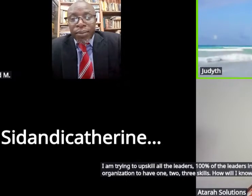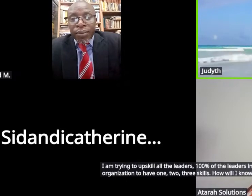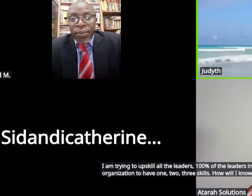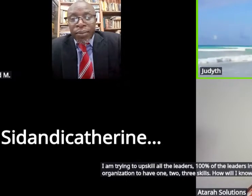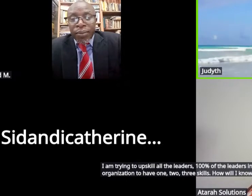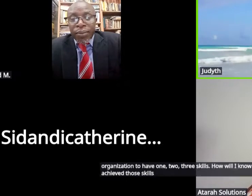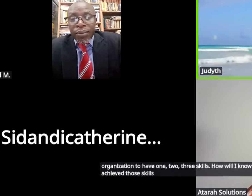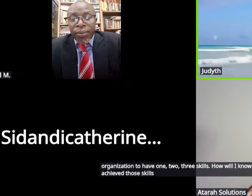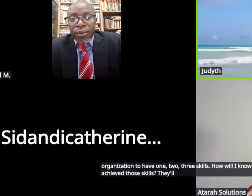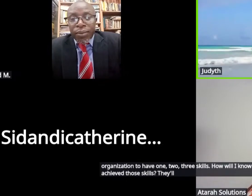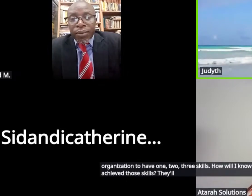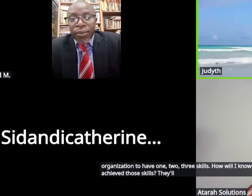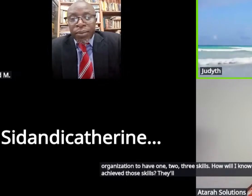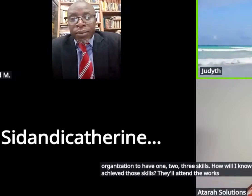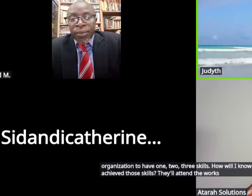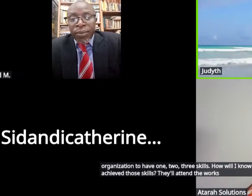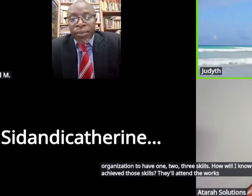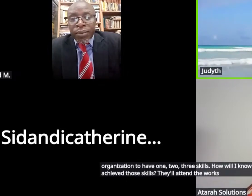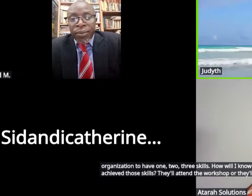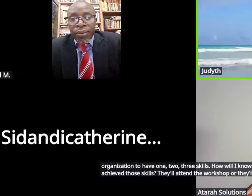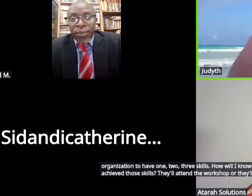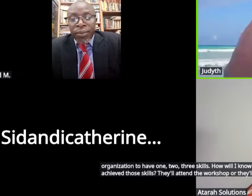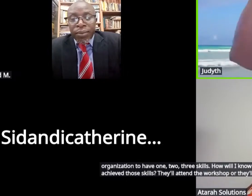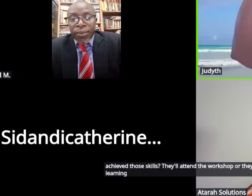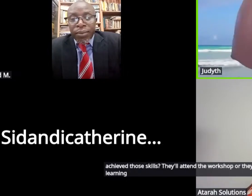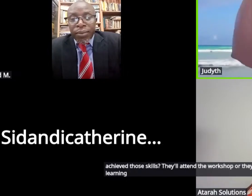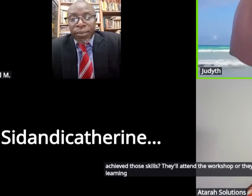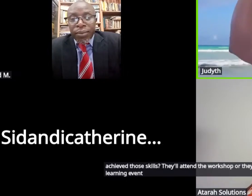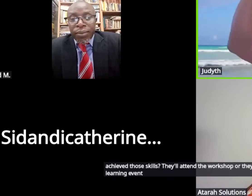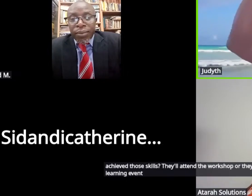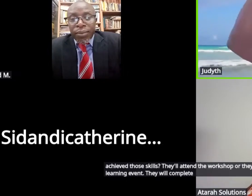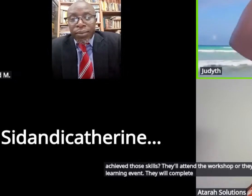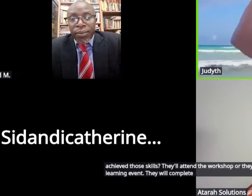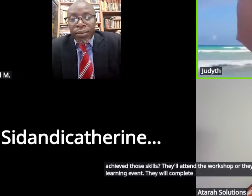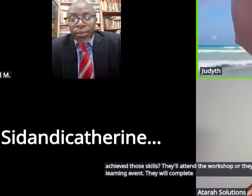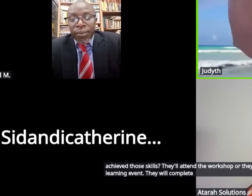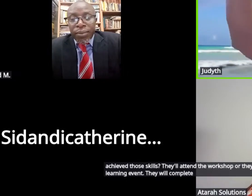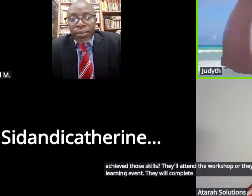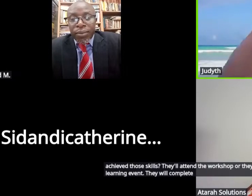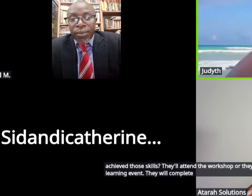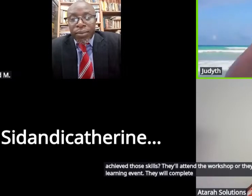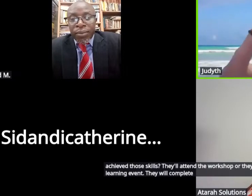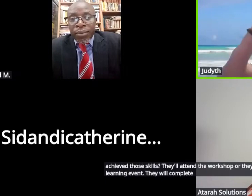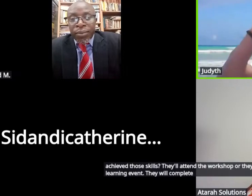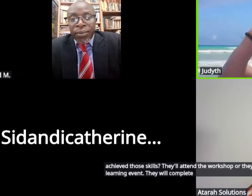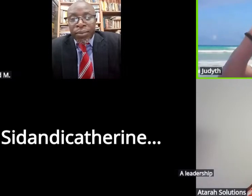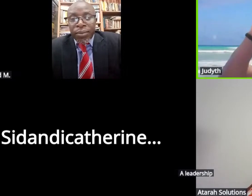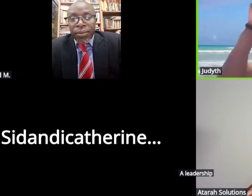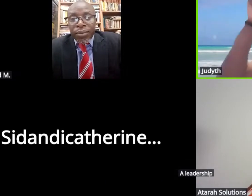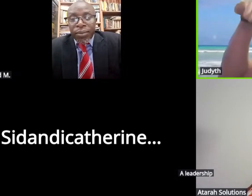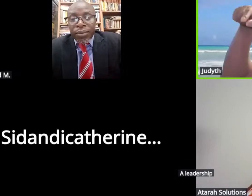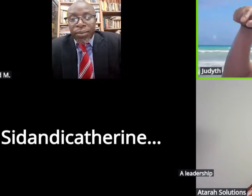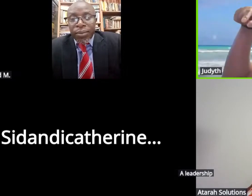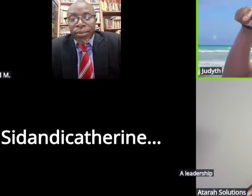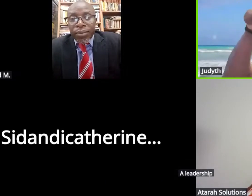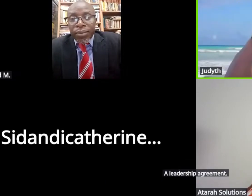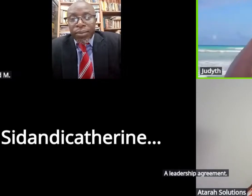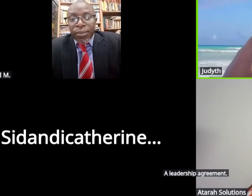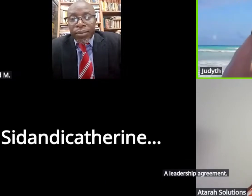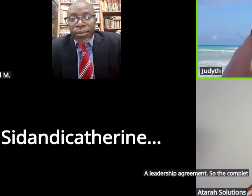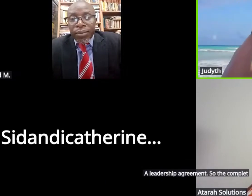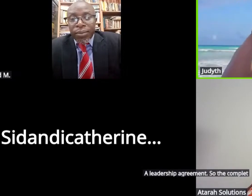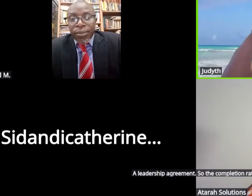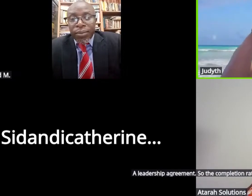They'll attend the workshop or they'll attend the learning event. They will complete a leadership agreement. So the completion